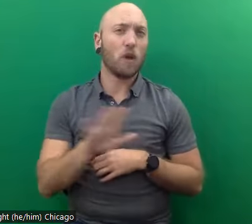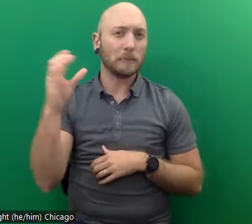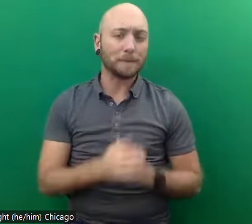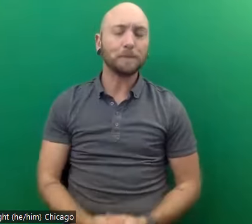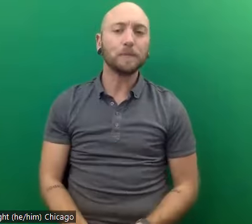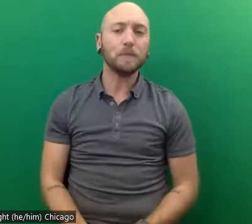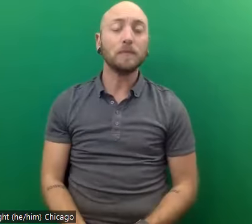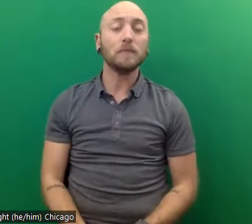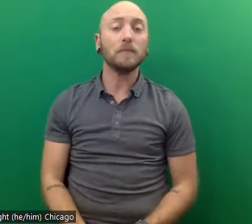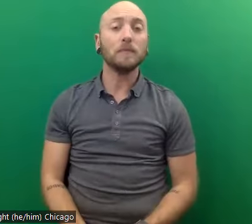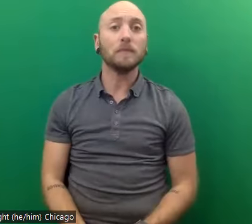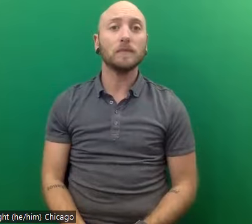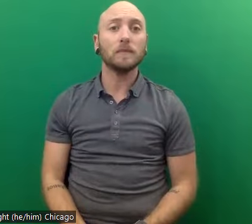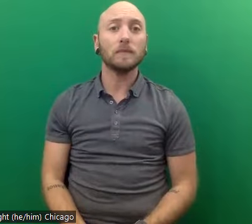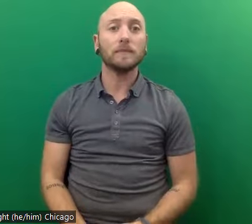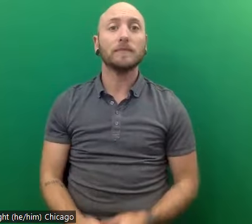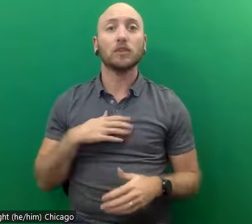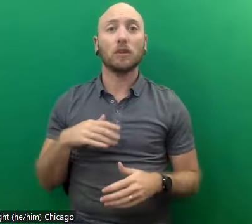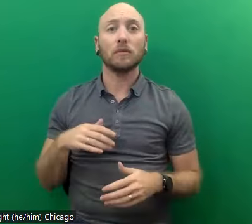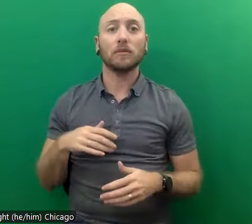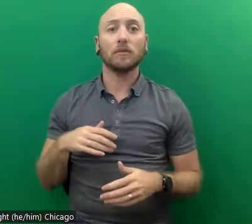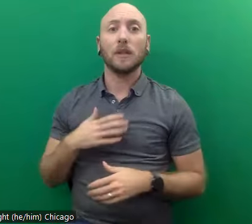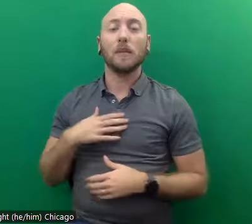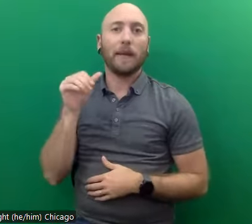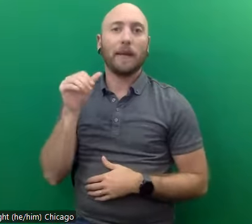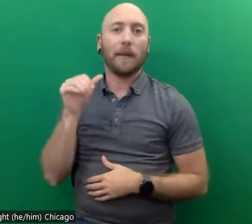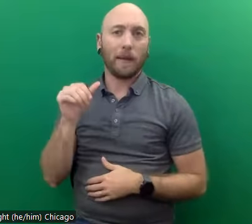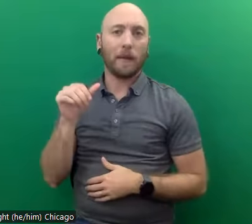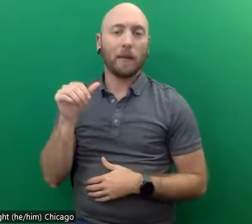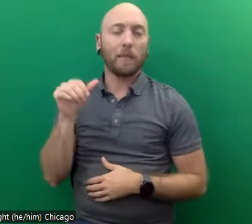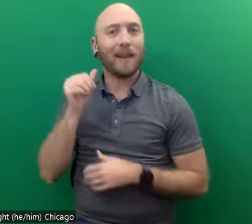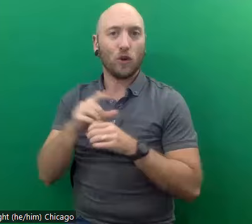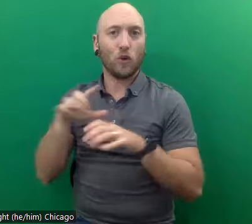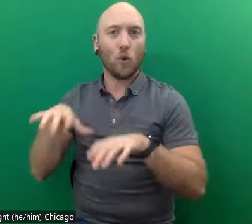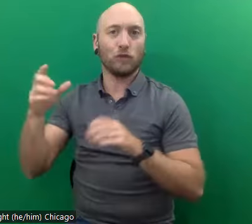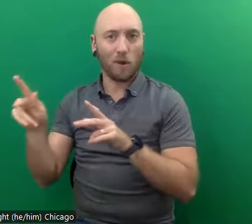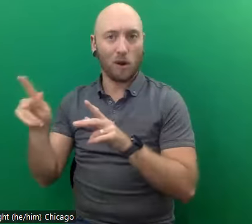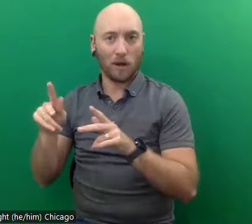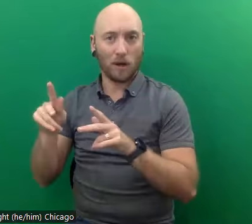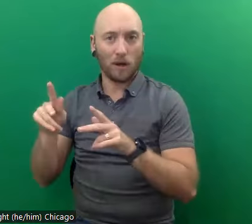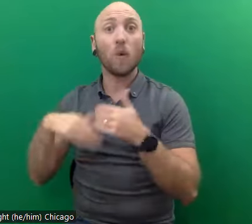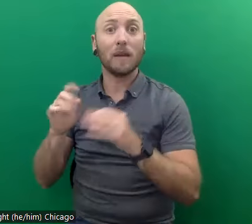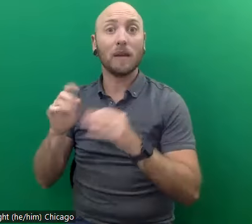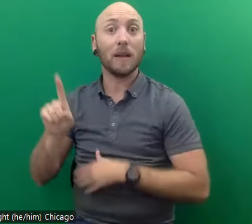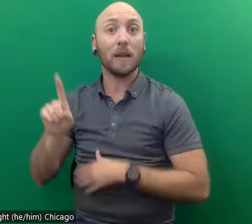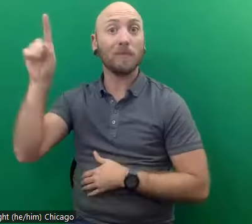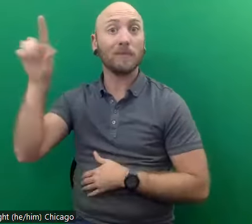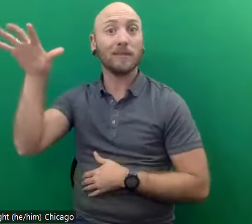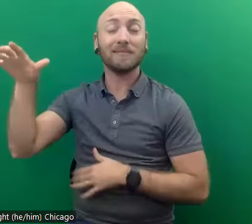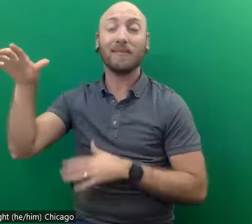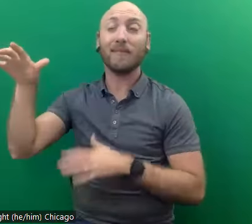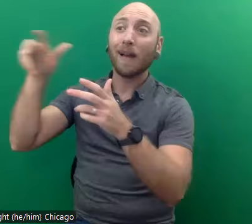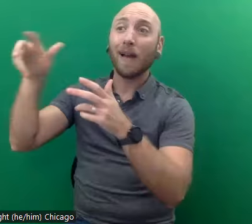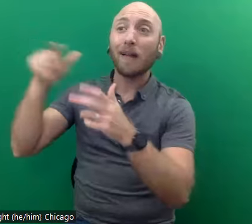was upstairs because my aunt hosted Christmas every year, and while everybody was upstairs laughing and having a good time, I was in